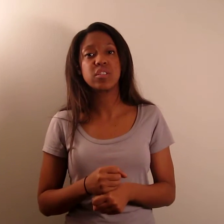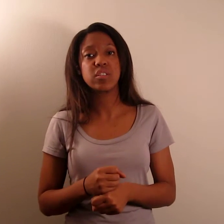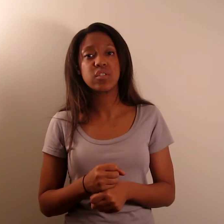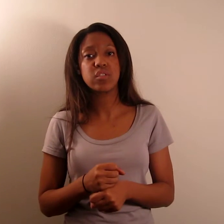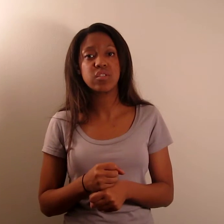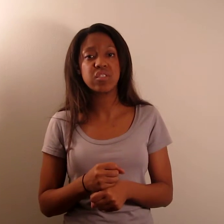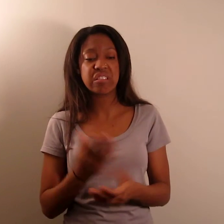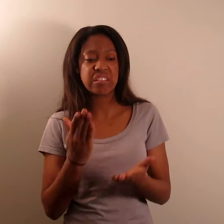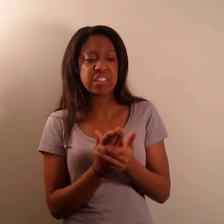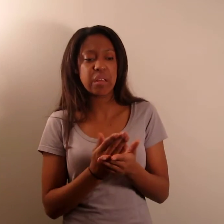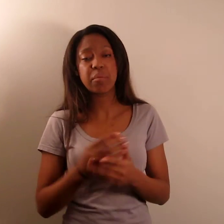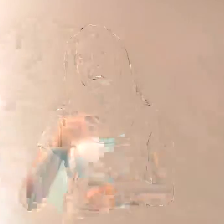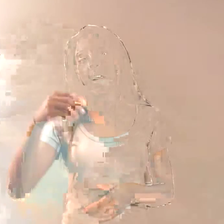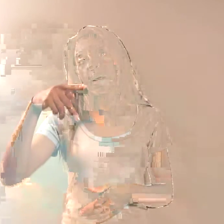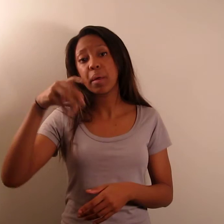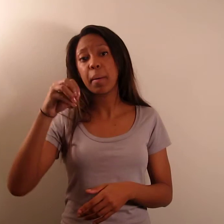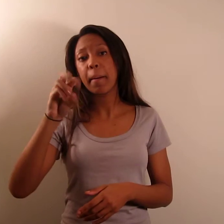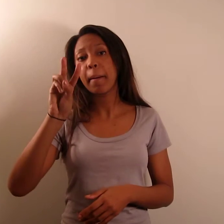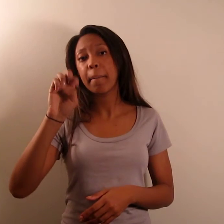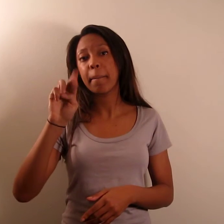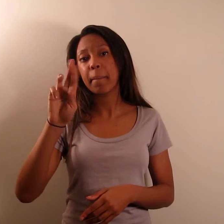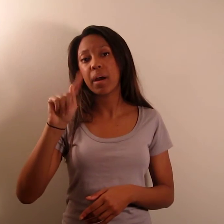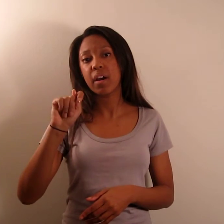living spaces, and inhumane working conditions.